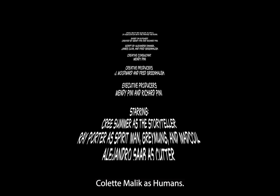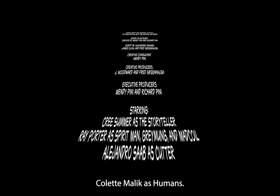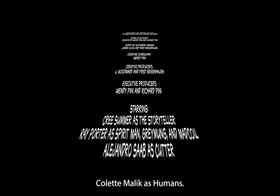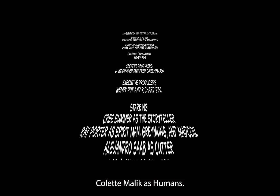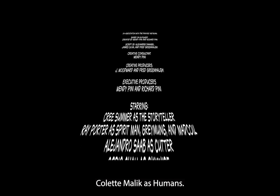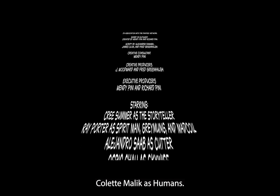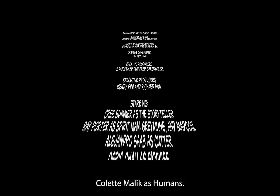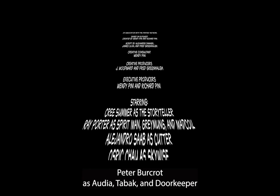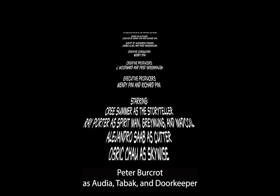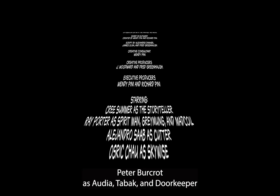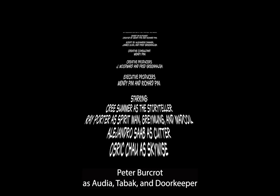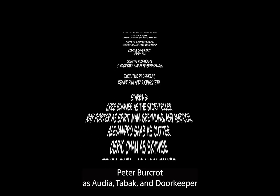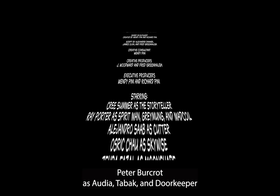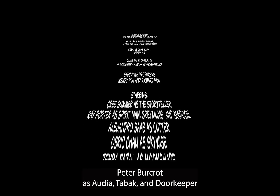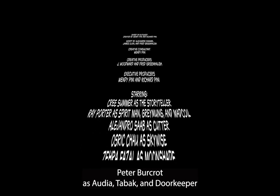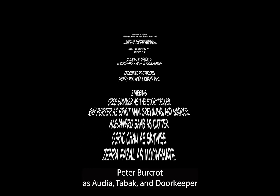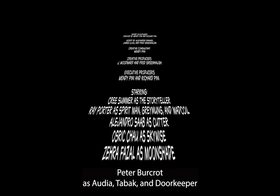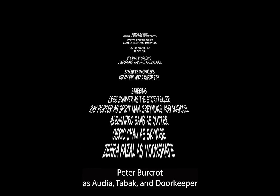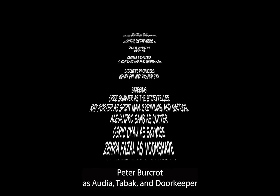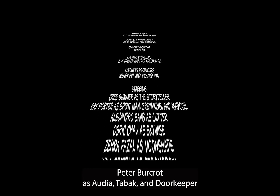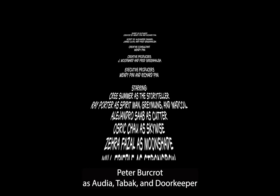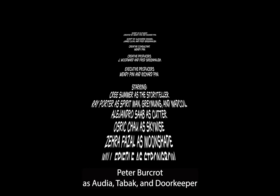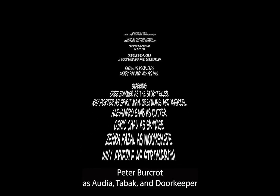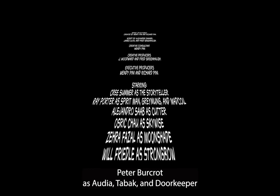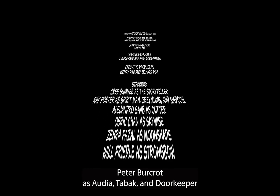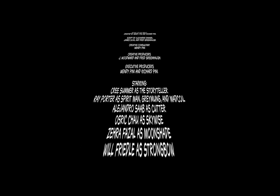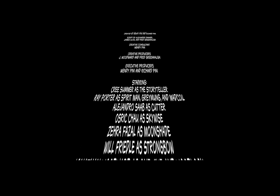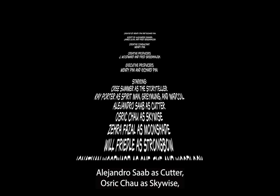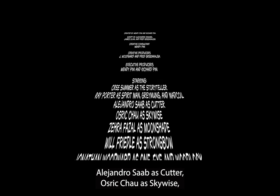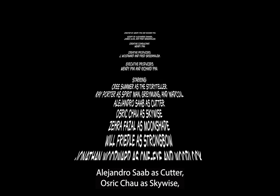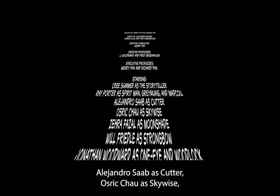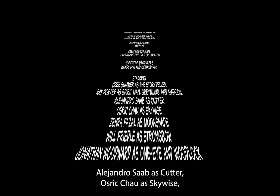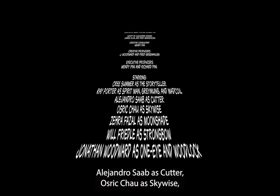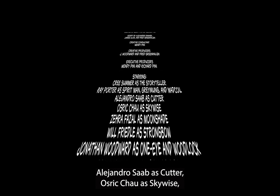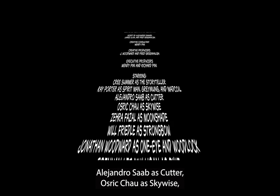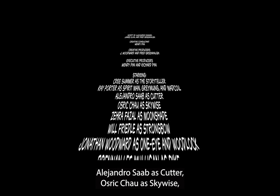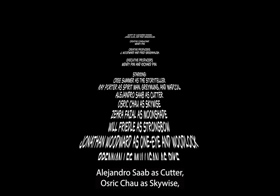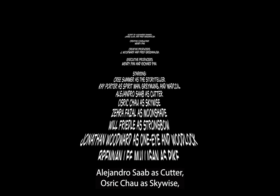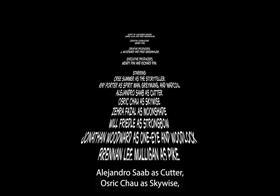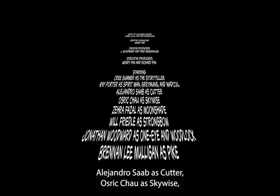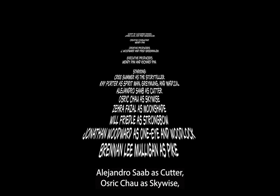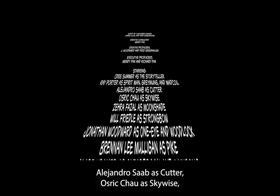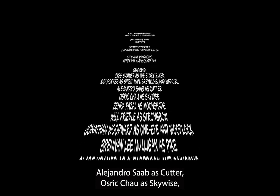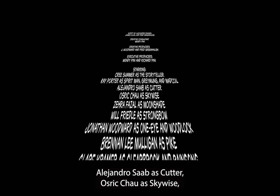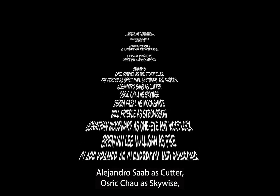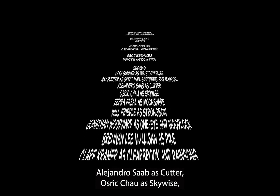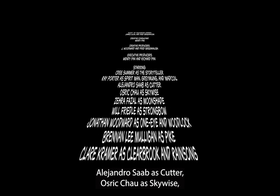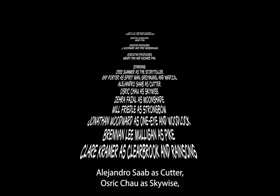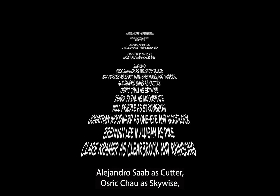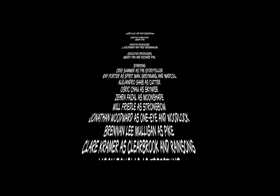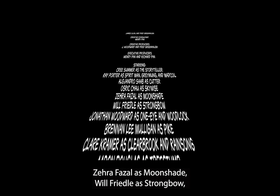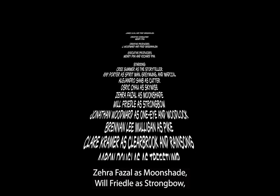Malik as humans, Peter Burkrot as Adya, Tabak, and Doorkeeper, Alejandro Saab as Cutter, Azok Chow